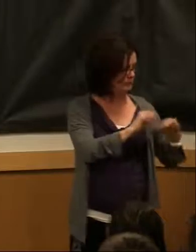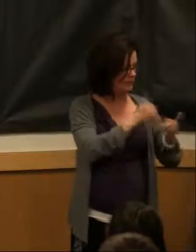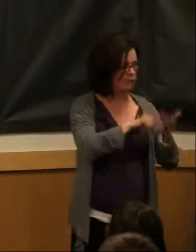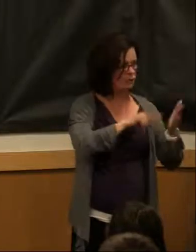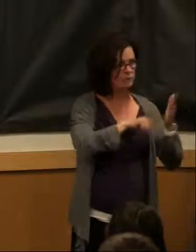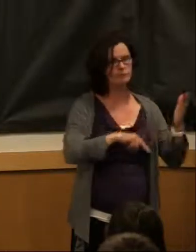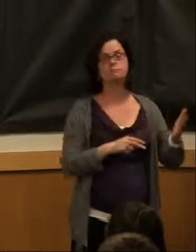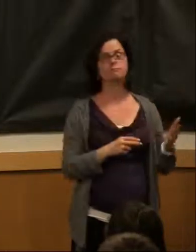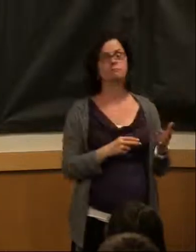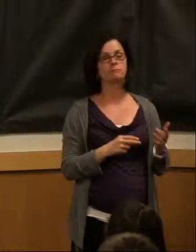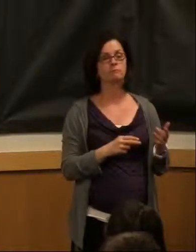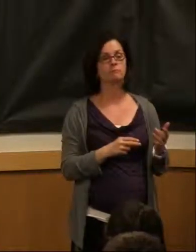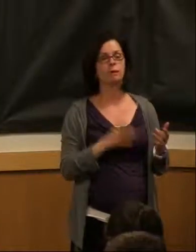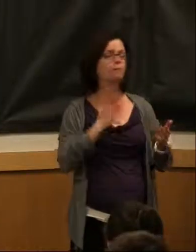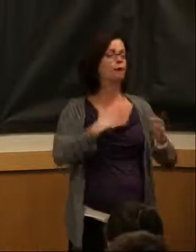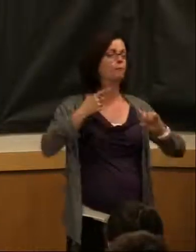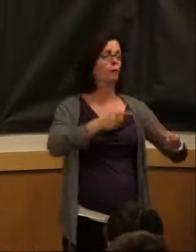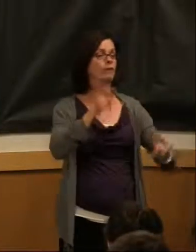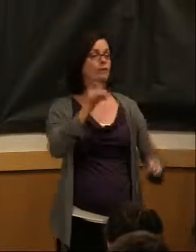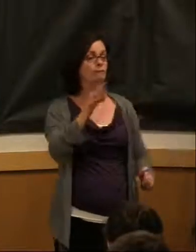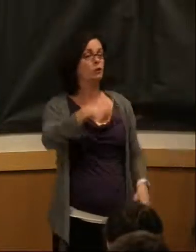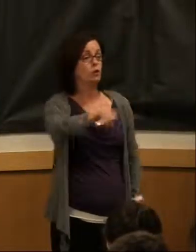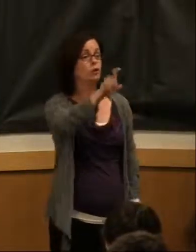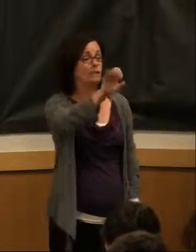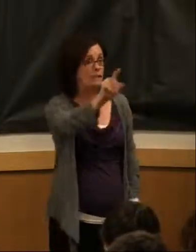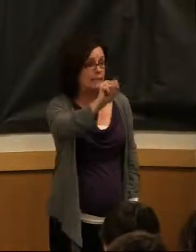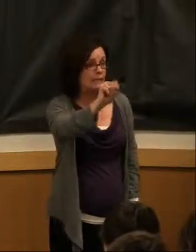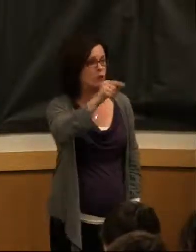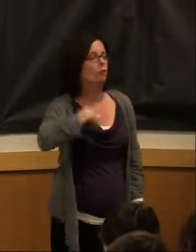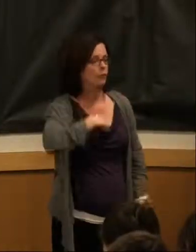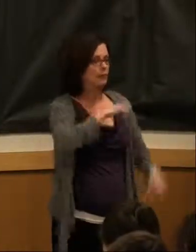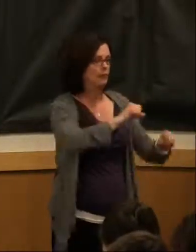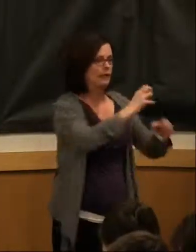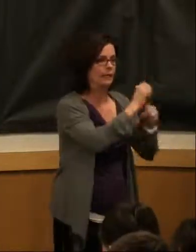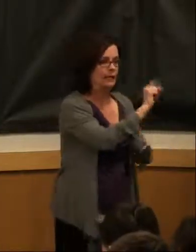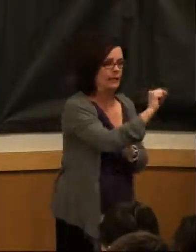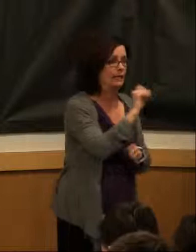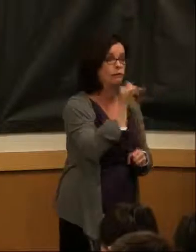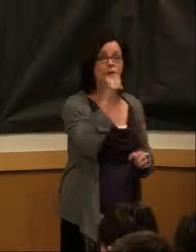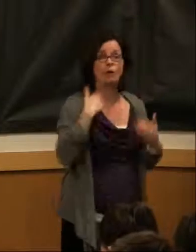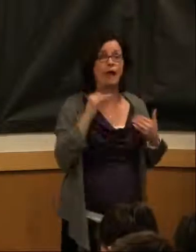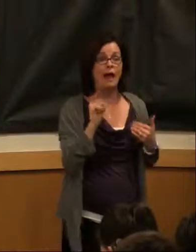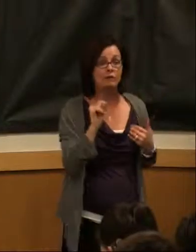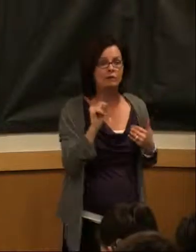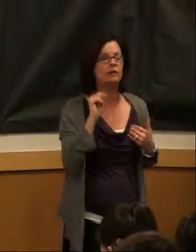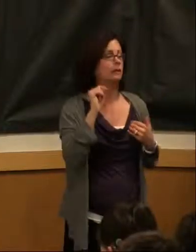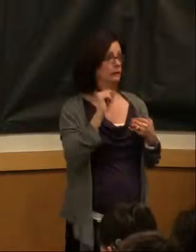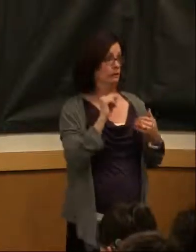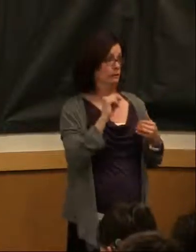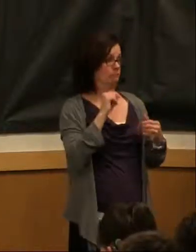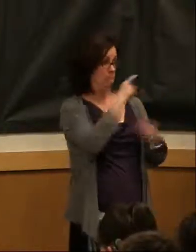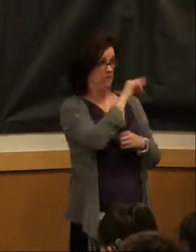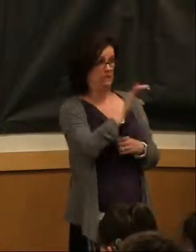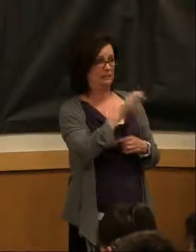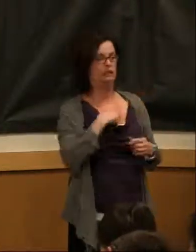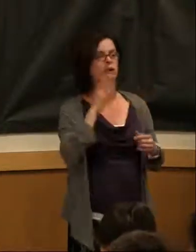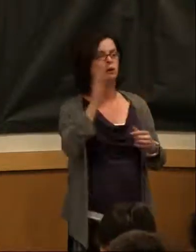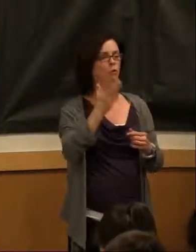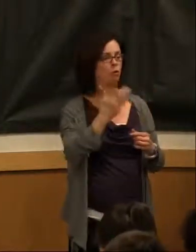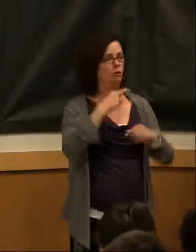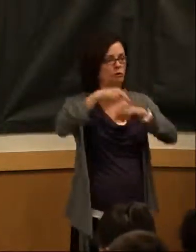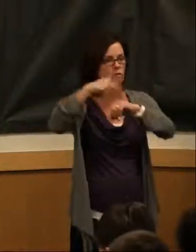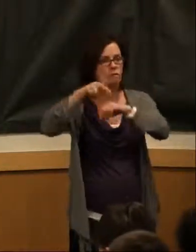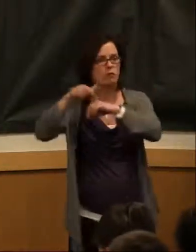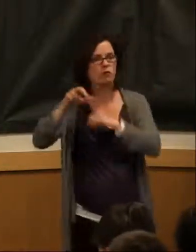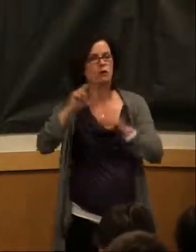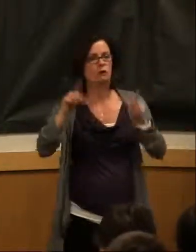if you need it, we can get it, or we have it. If we can't get it in our facility, we will set you up with individuals out in